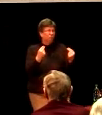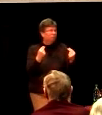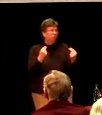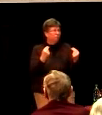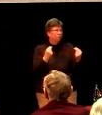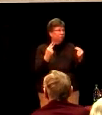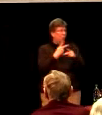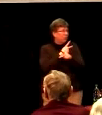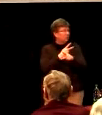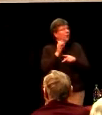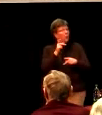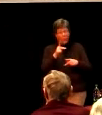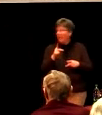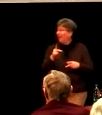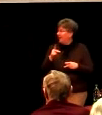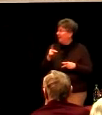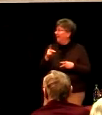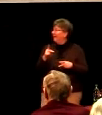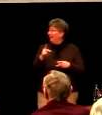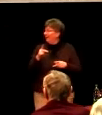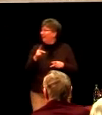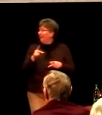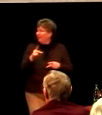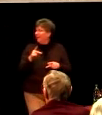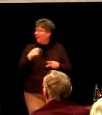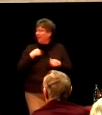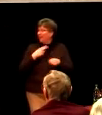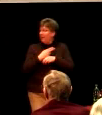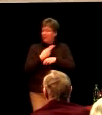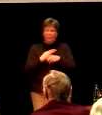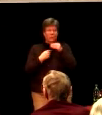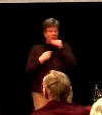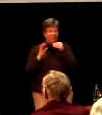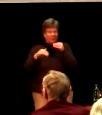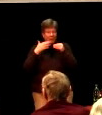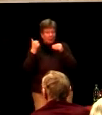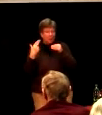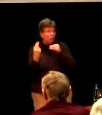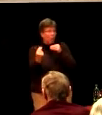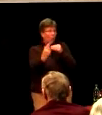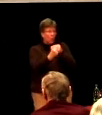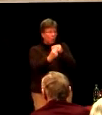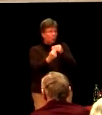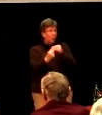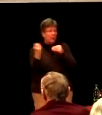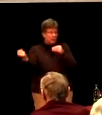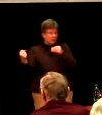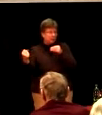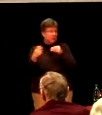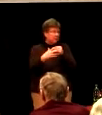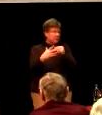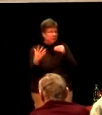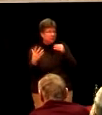Okay. I have a mic. How about that? Is that better? No.